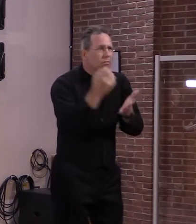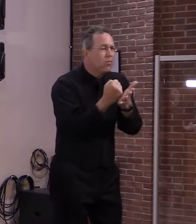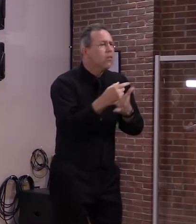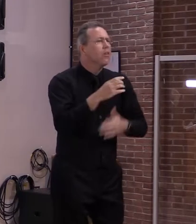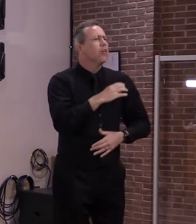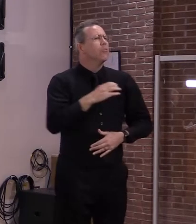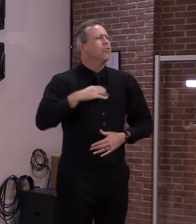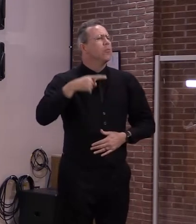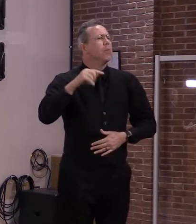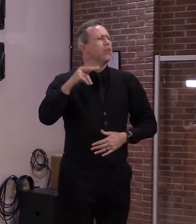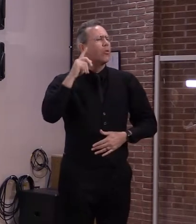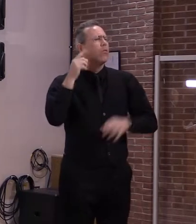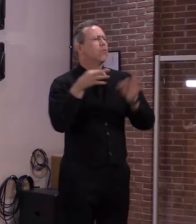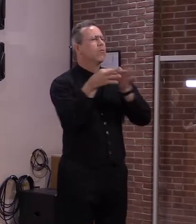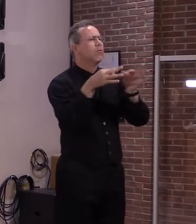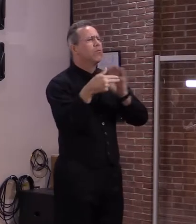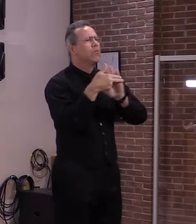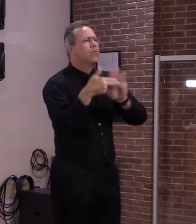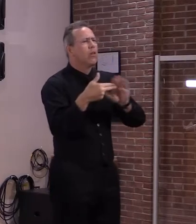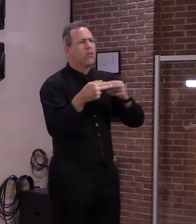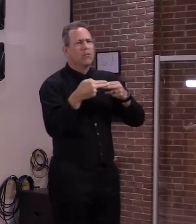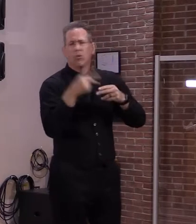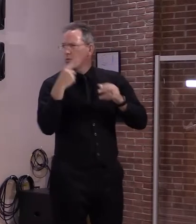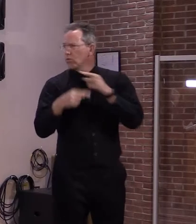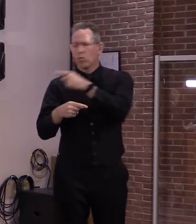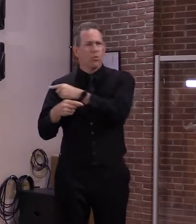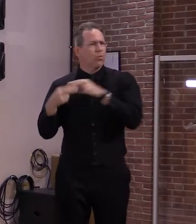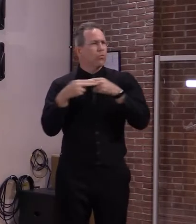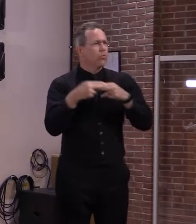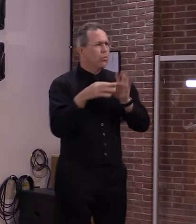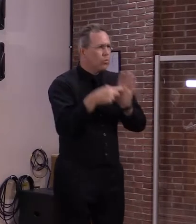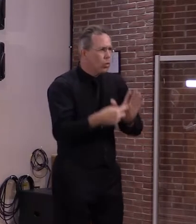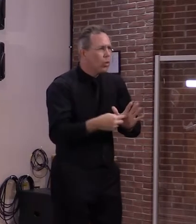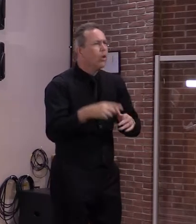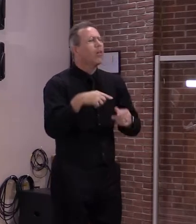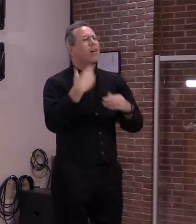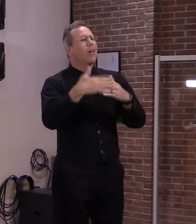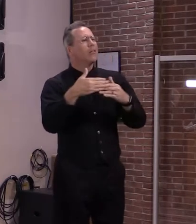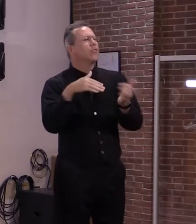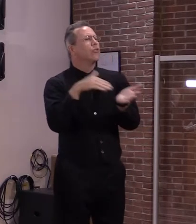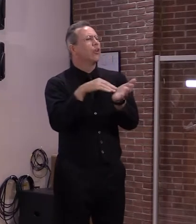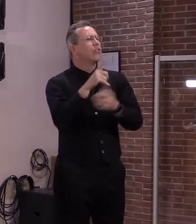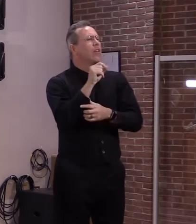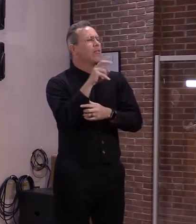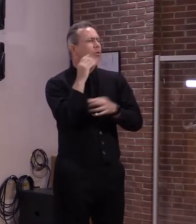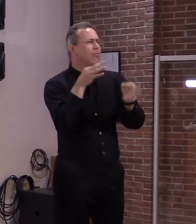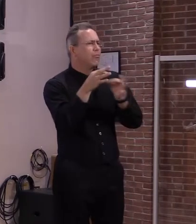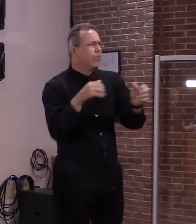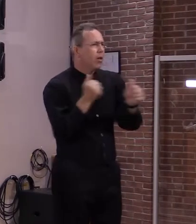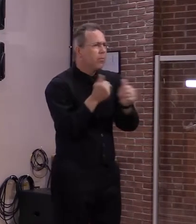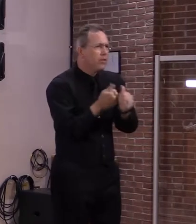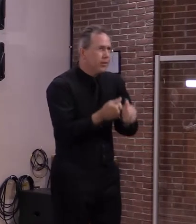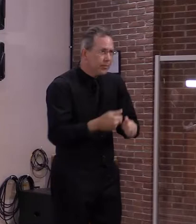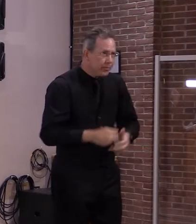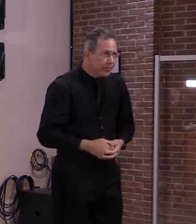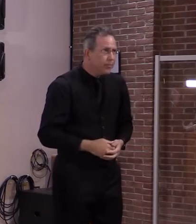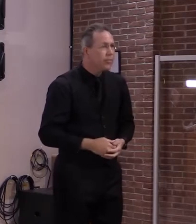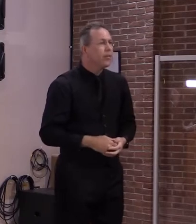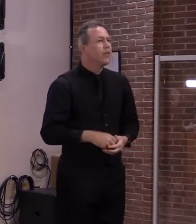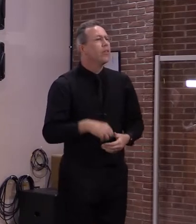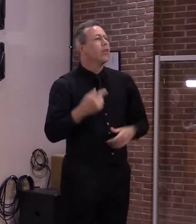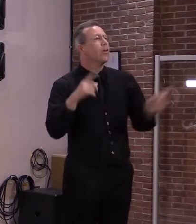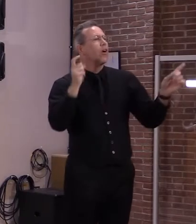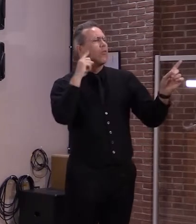modeling, followed by Dr. Levine with a health update. And then Governor Scott will join us and provide an